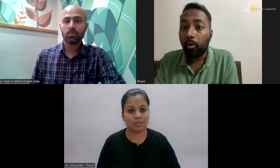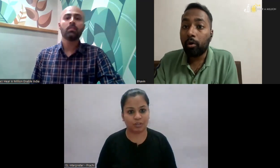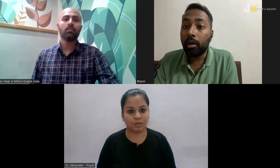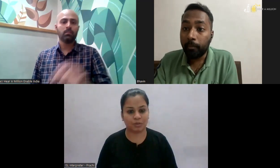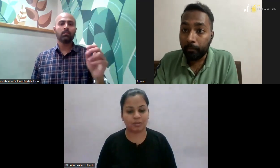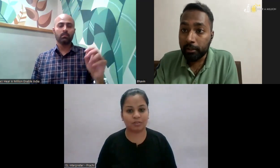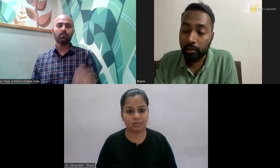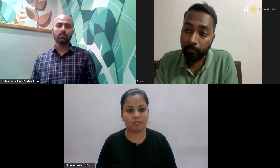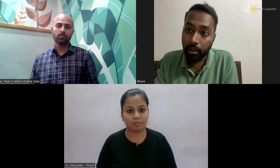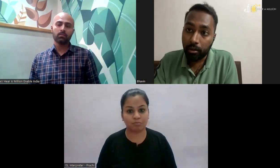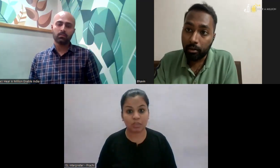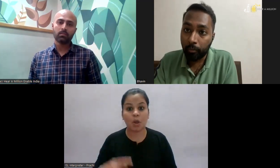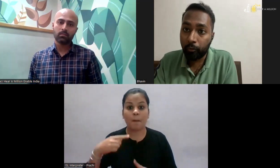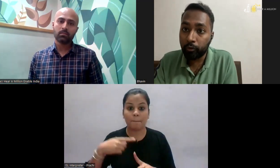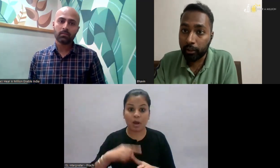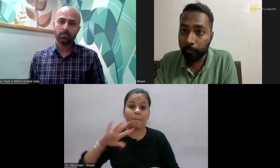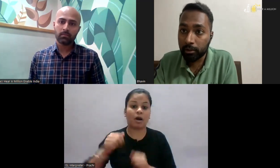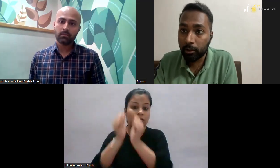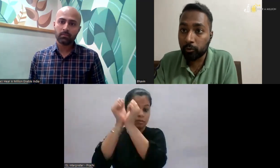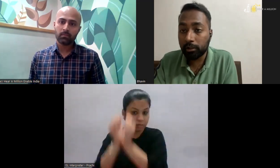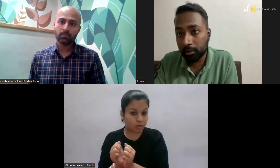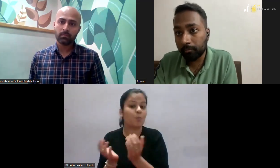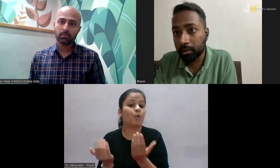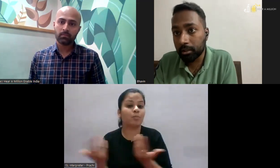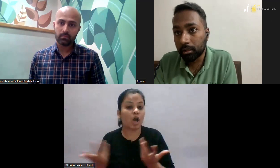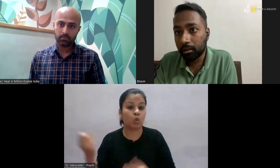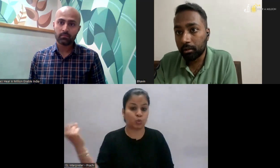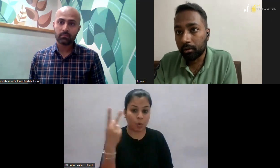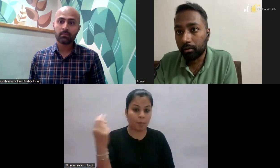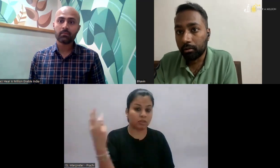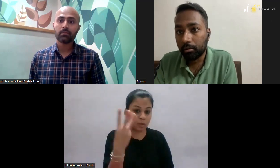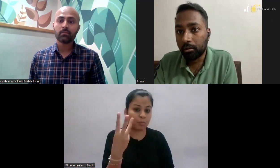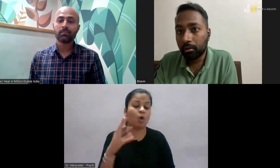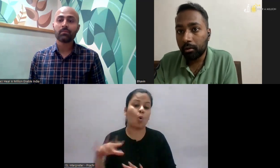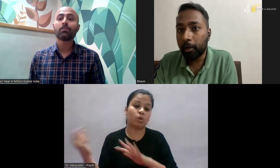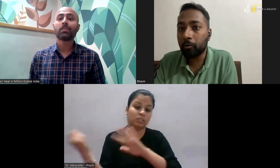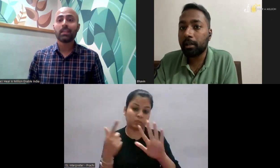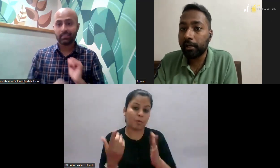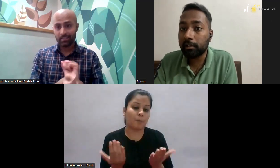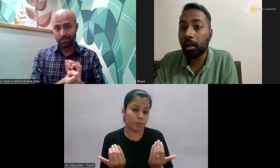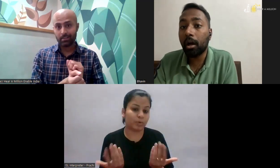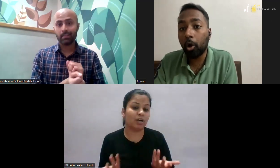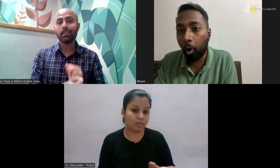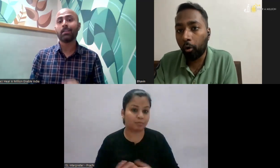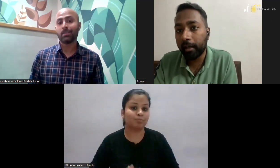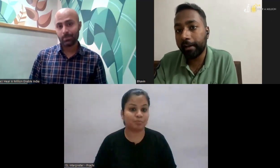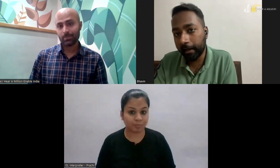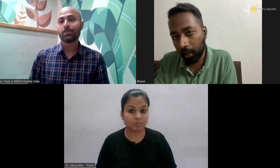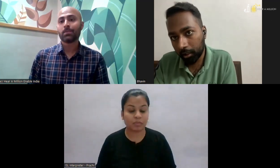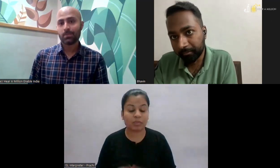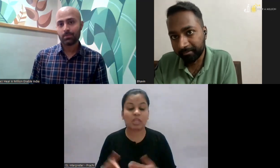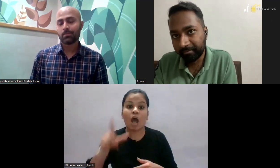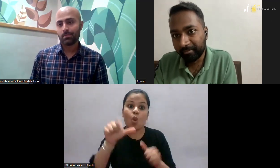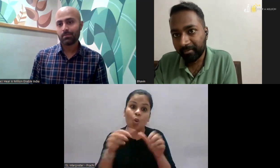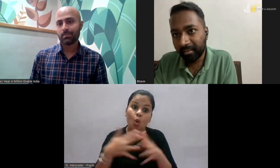Oh, or imprisonment up to 3 months to 6 months because it's an a law in